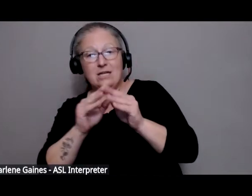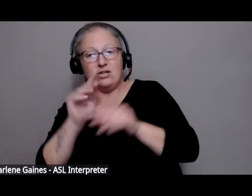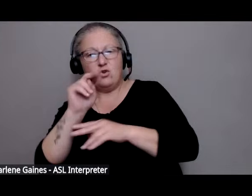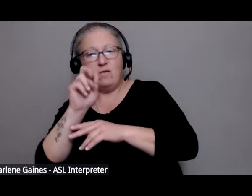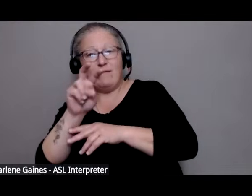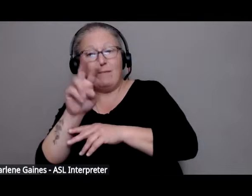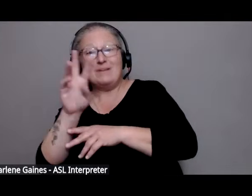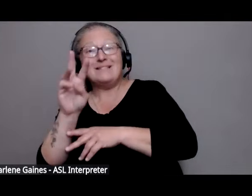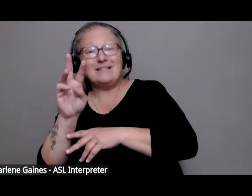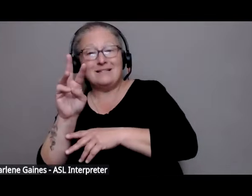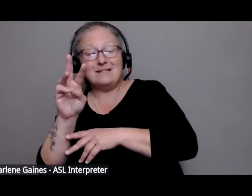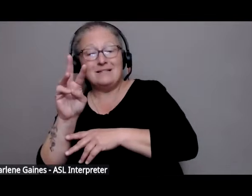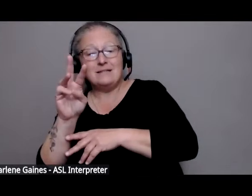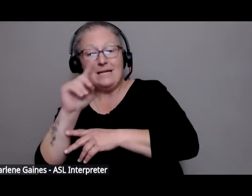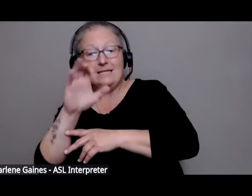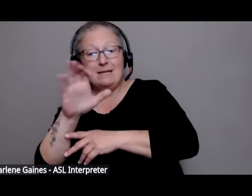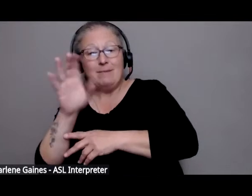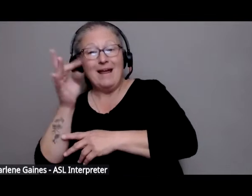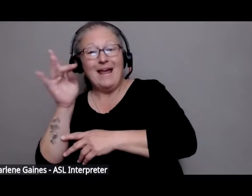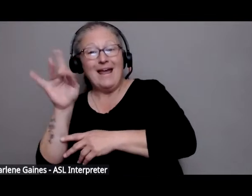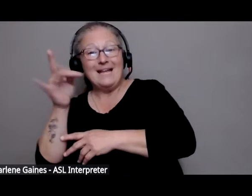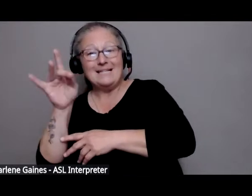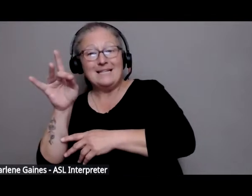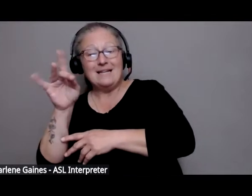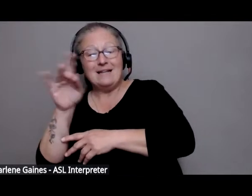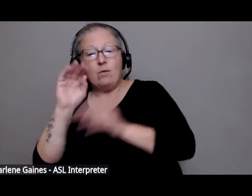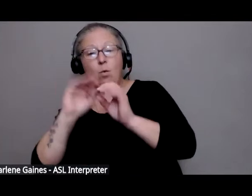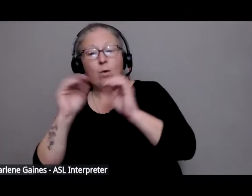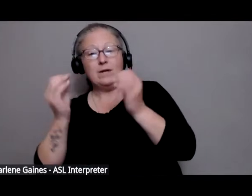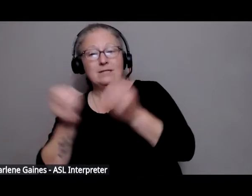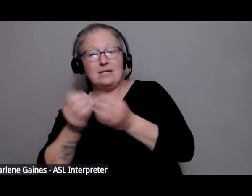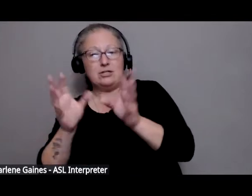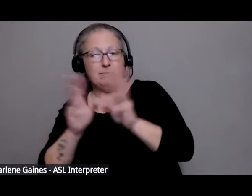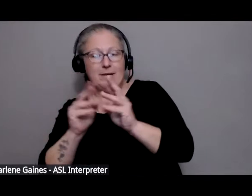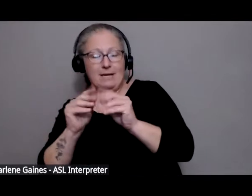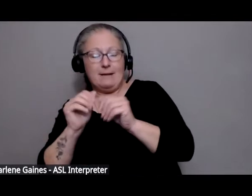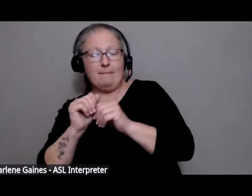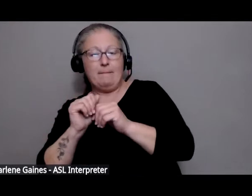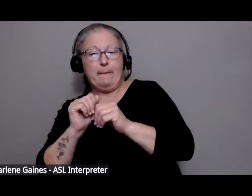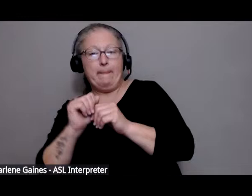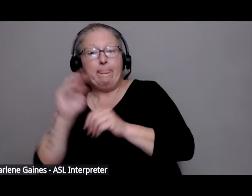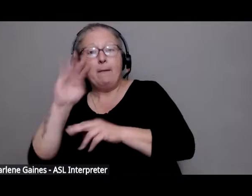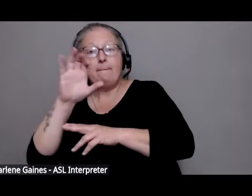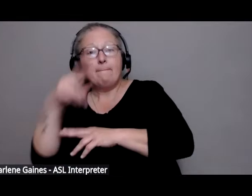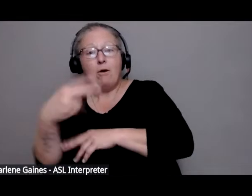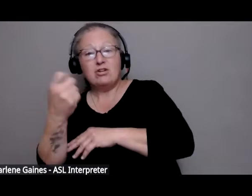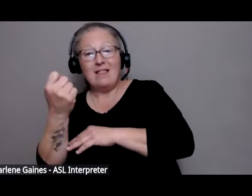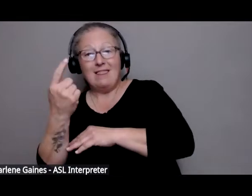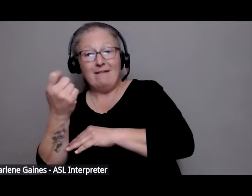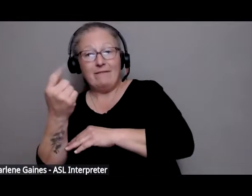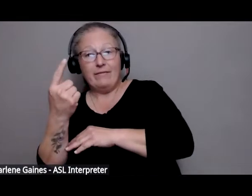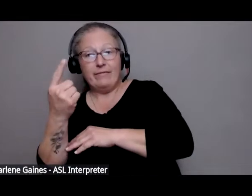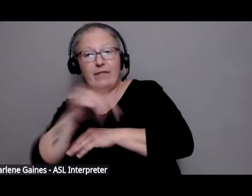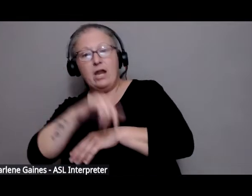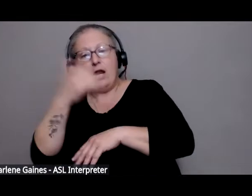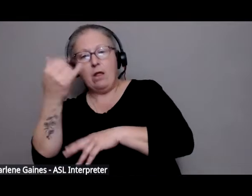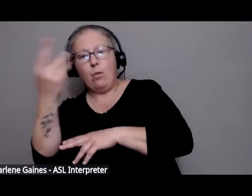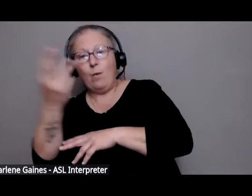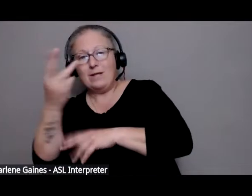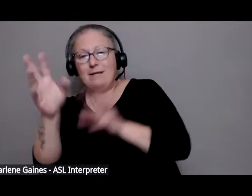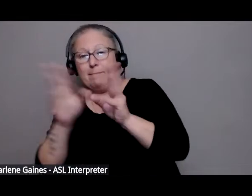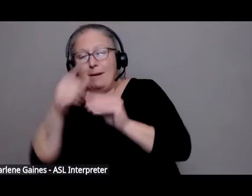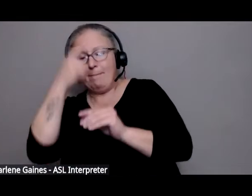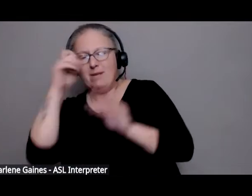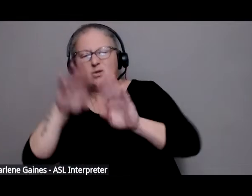6th. December 18th would be the organization meeting. March 11th, that's another Wednesday meeting due to